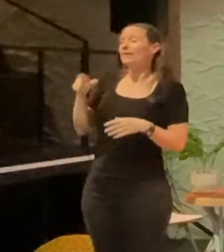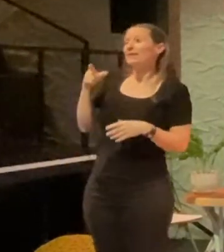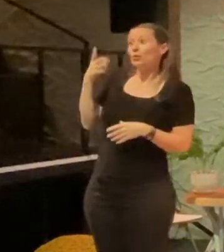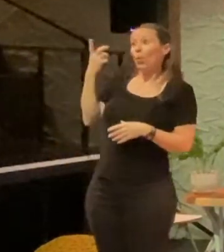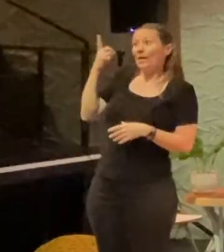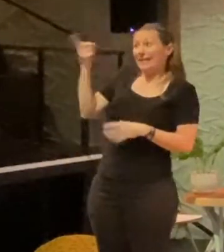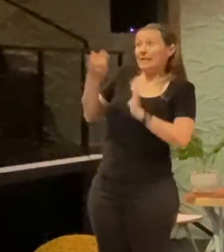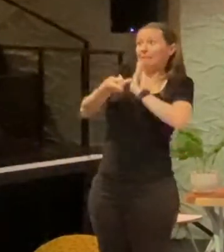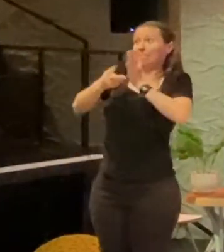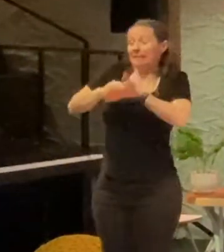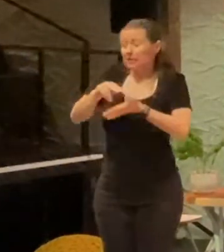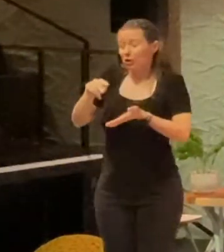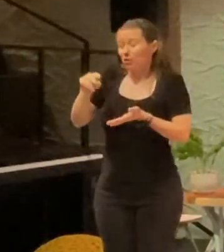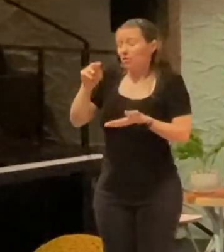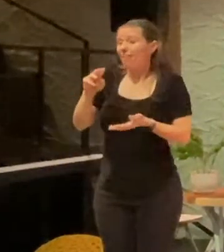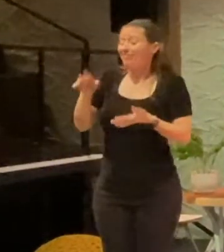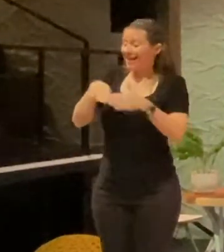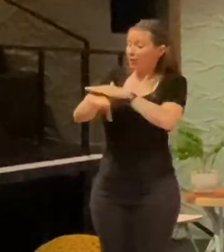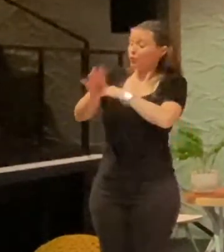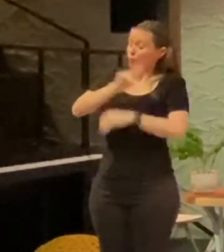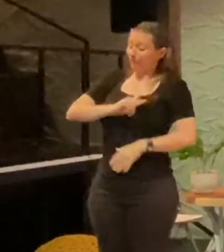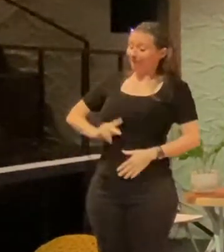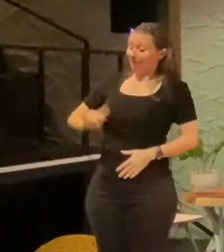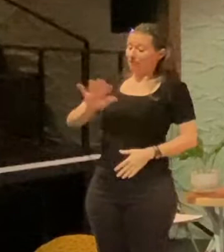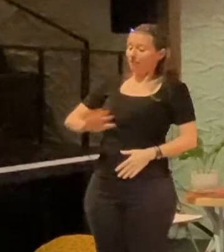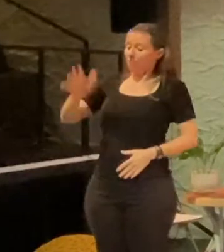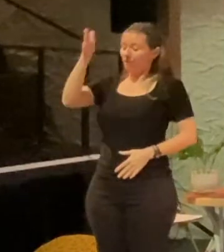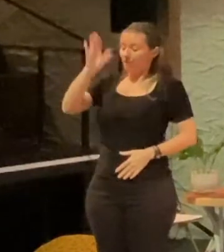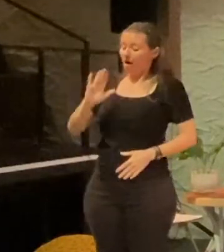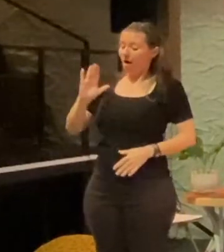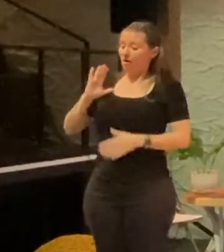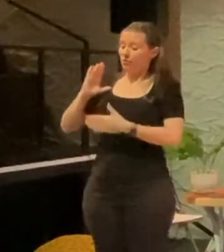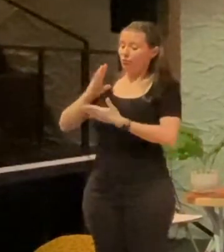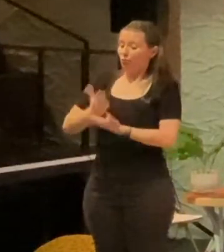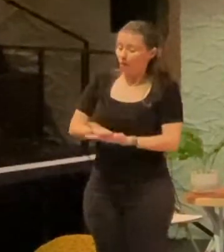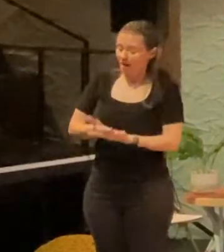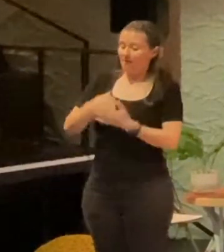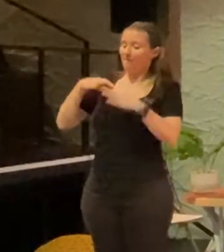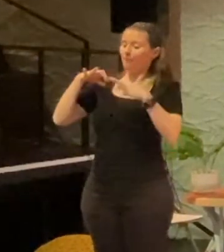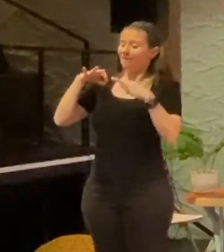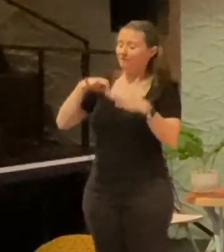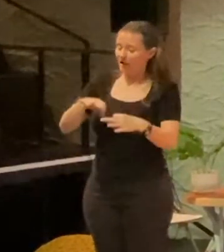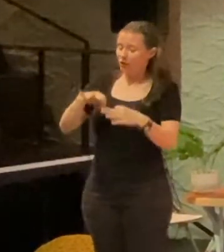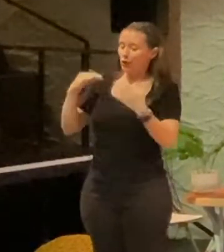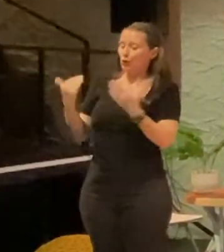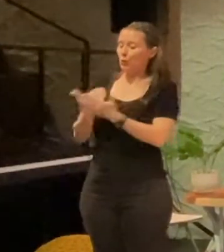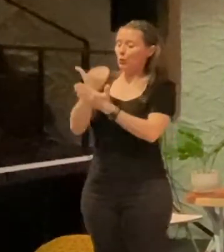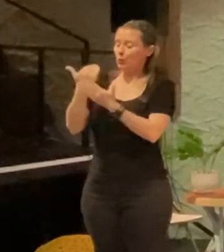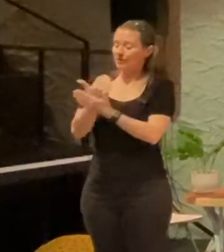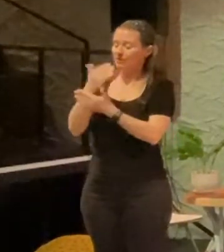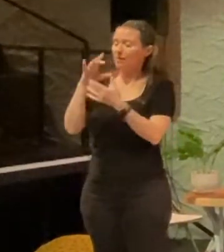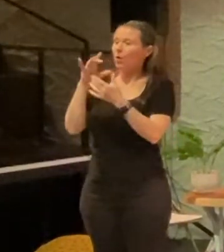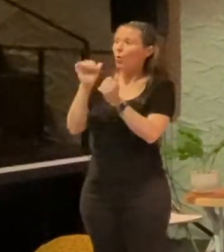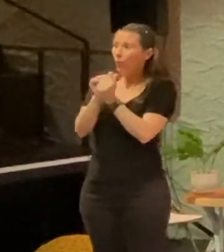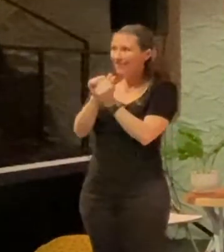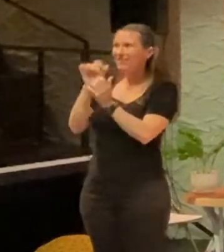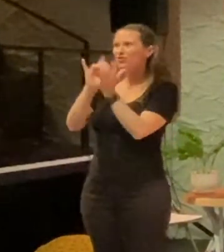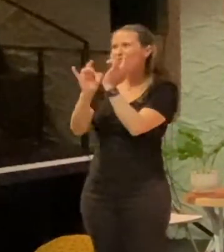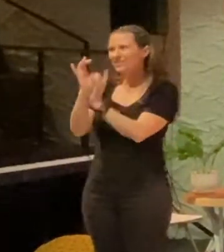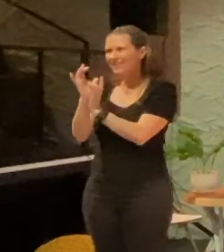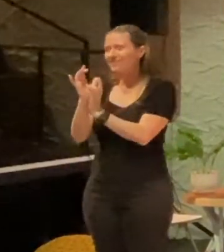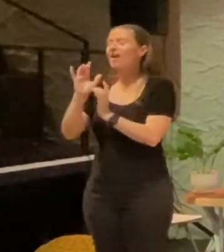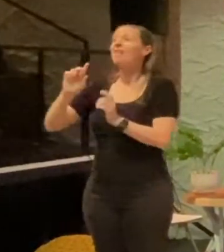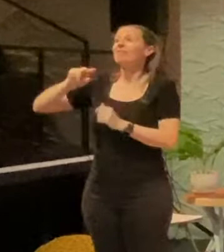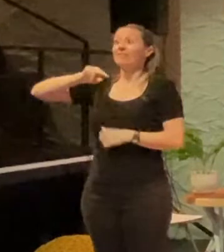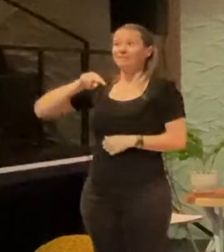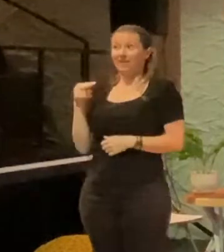way, that the entrance of the kingdom of God's rule and rest has arrived in perfection and newness in Jesus. That's the first thing. The